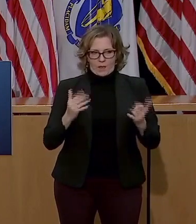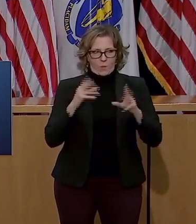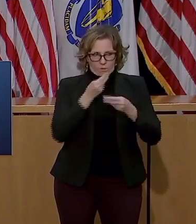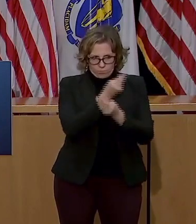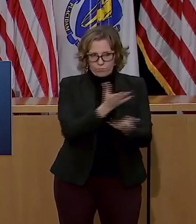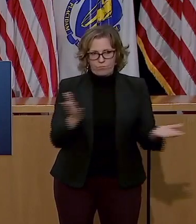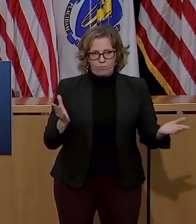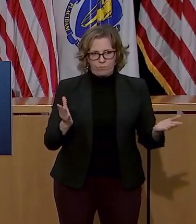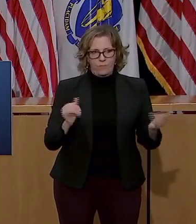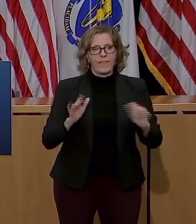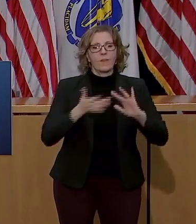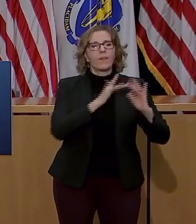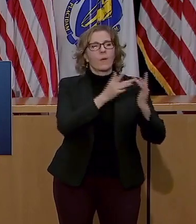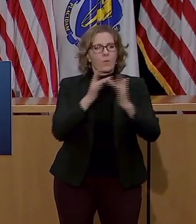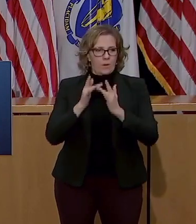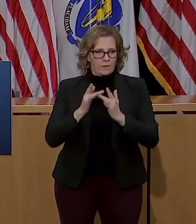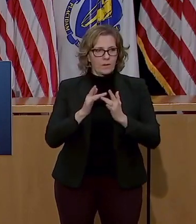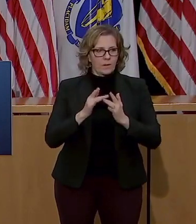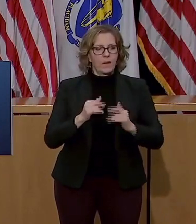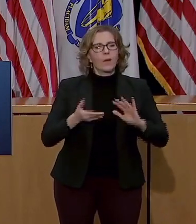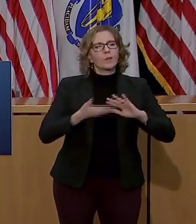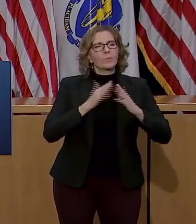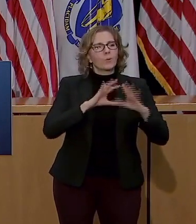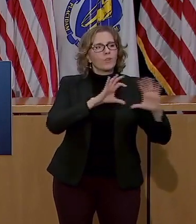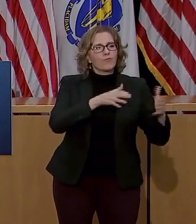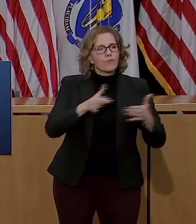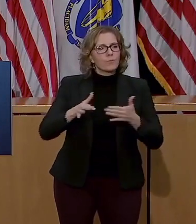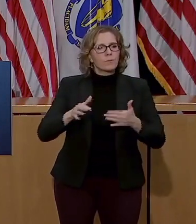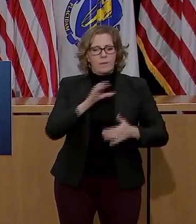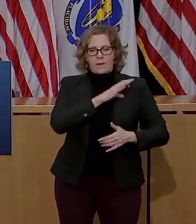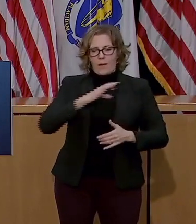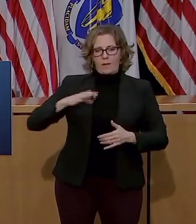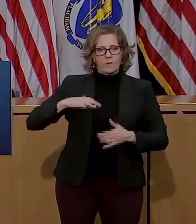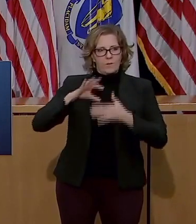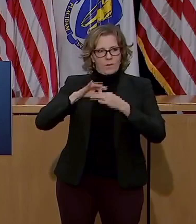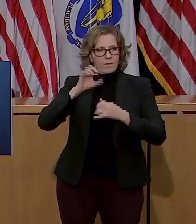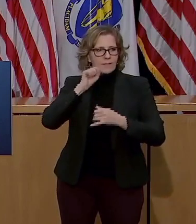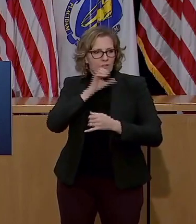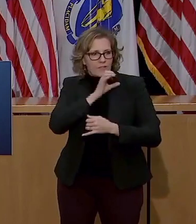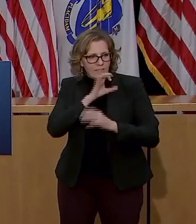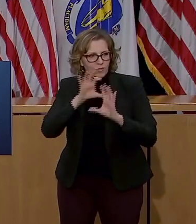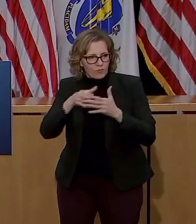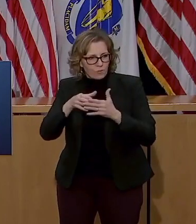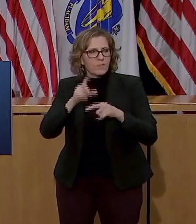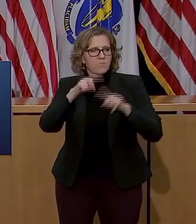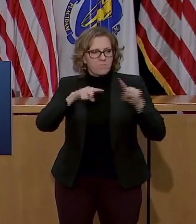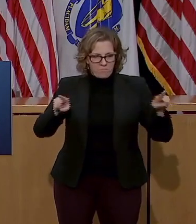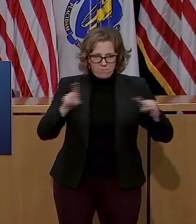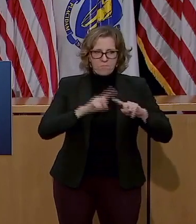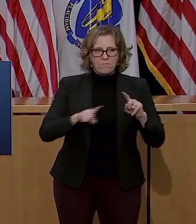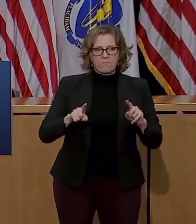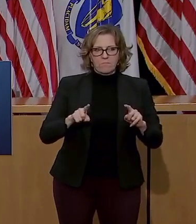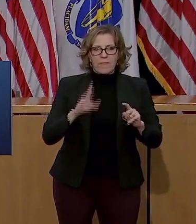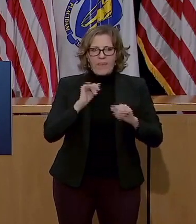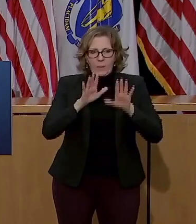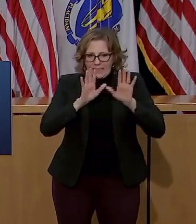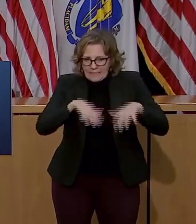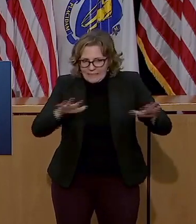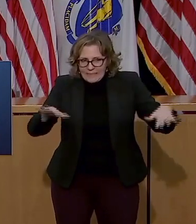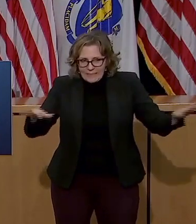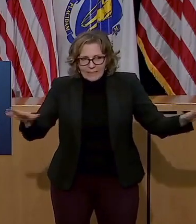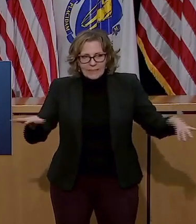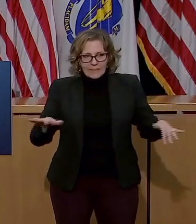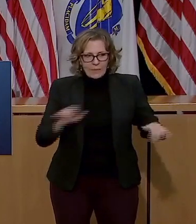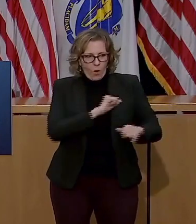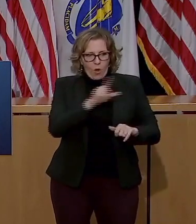aging, their community groups and the like, talking through 75 plus eligible as of